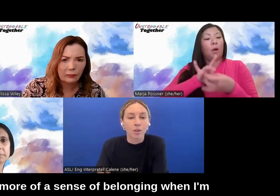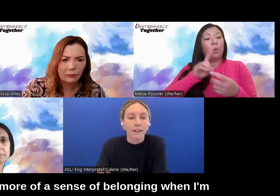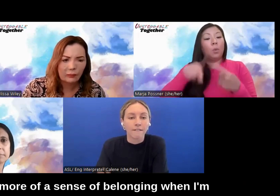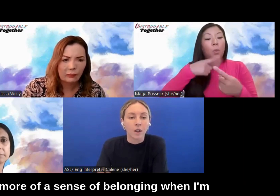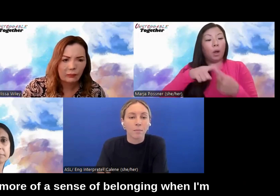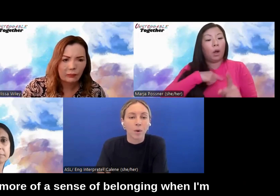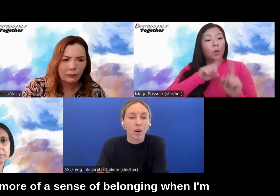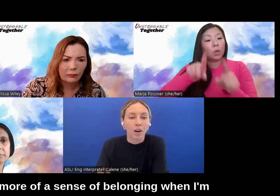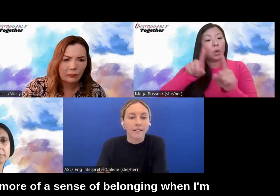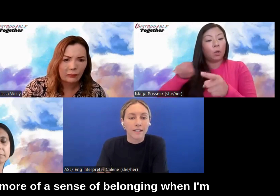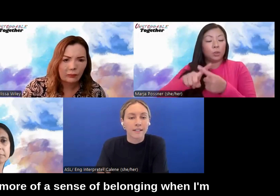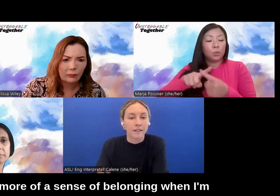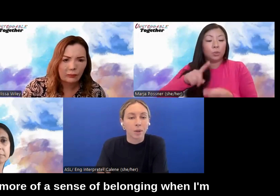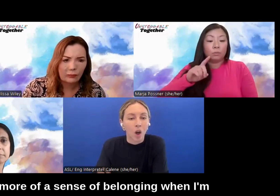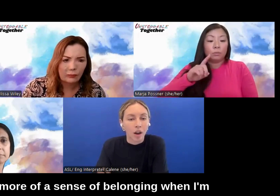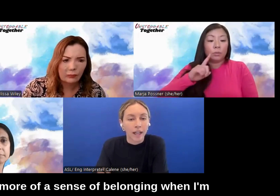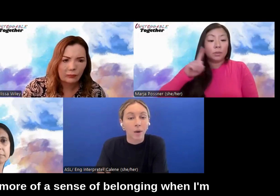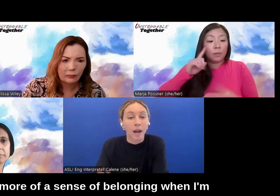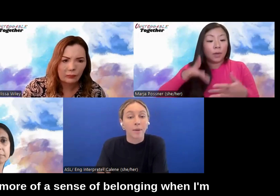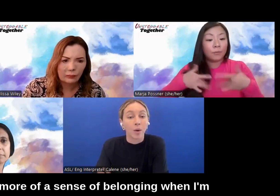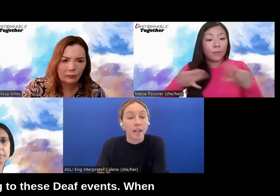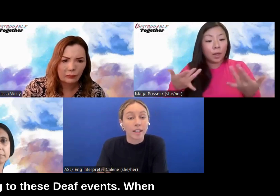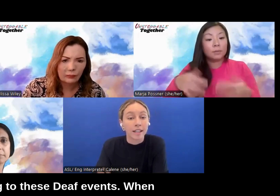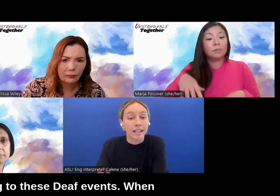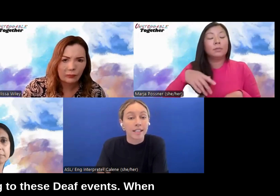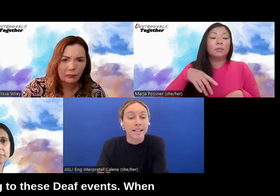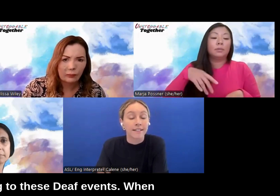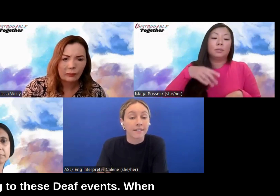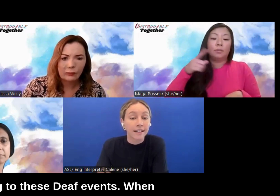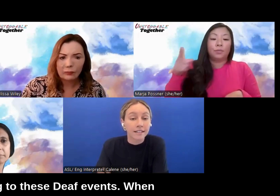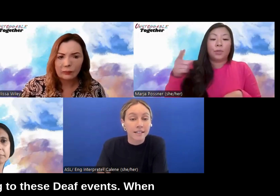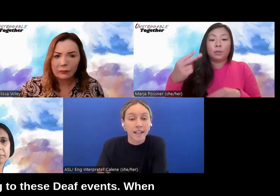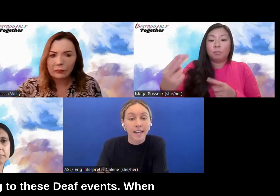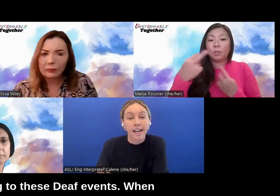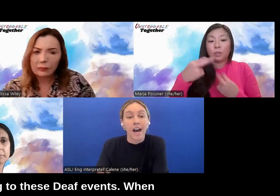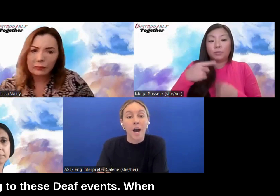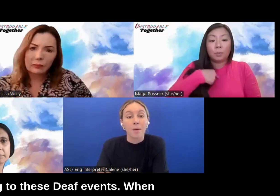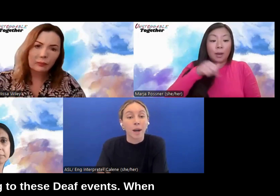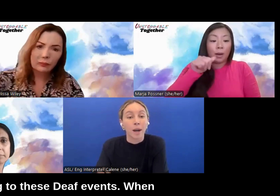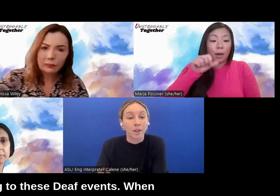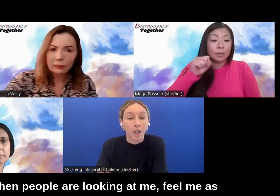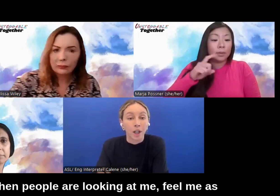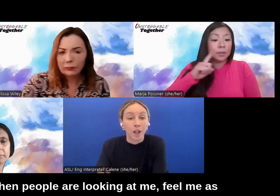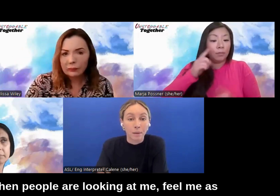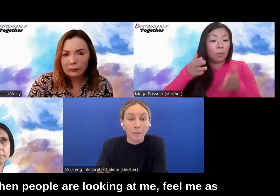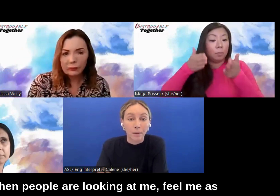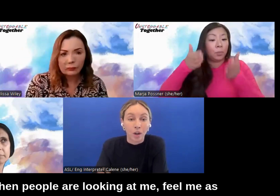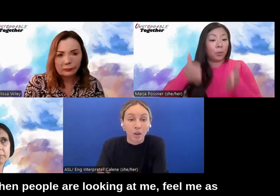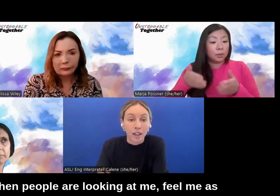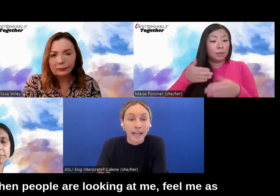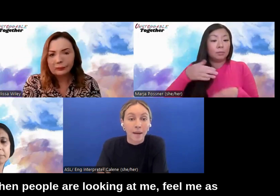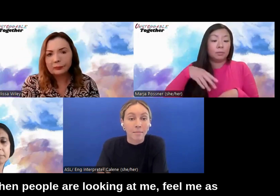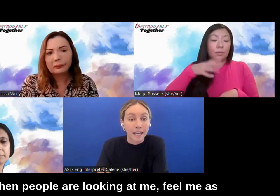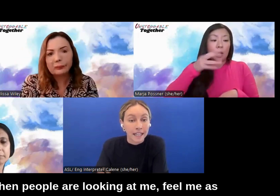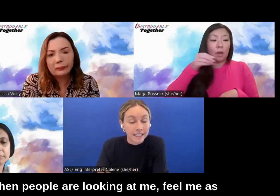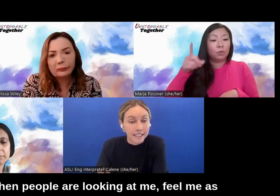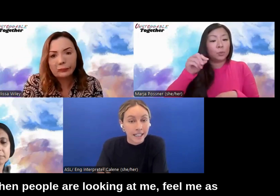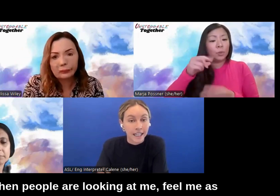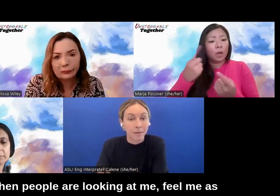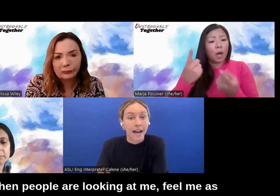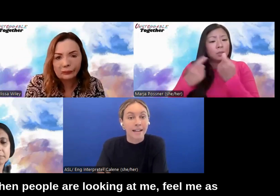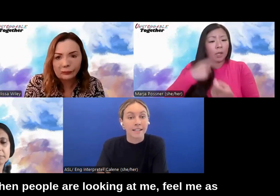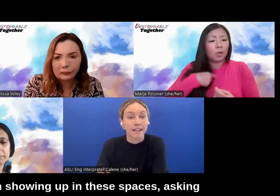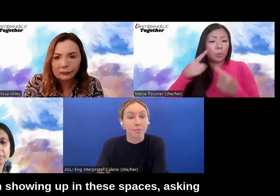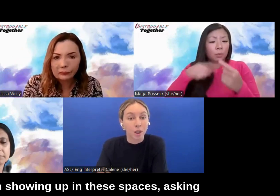I also really feel more of a sense of belonging when I'm going to these deaf events. When when people are looking at me